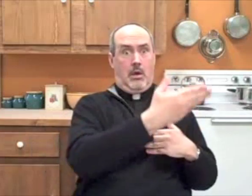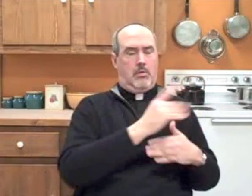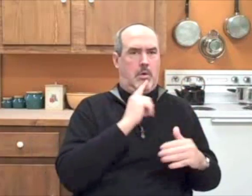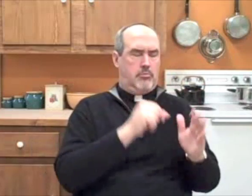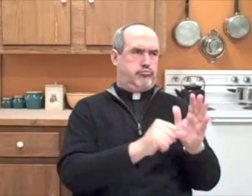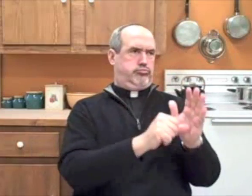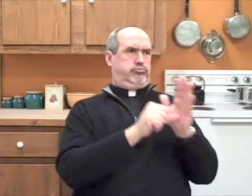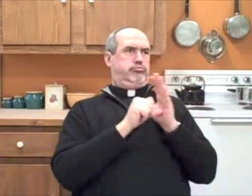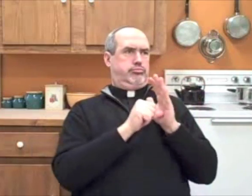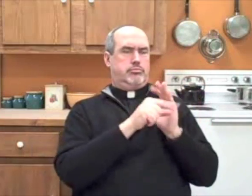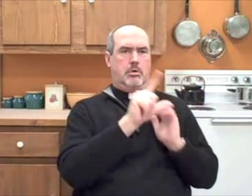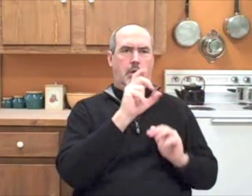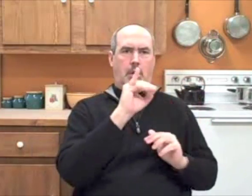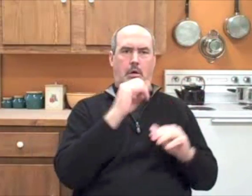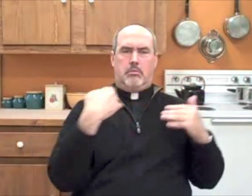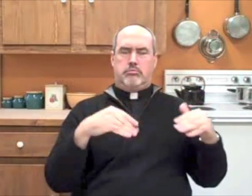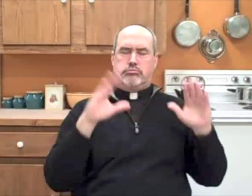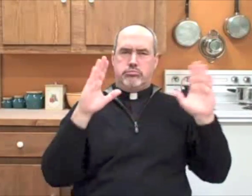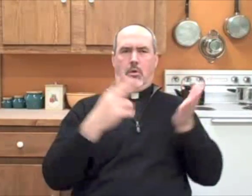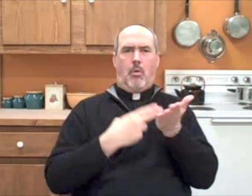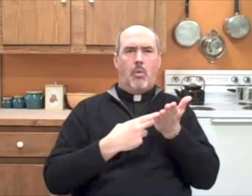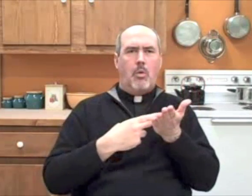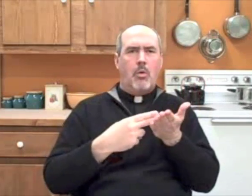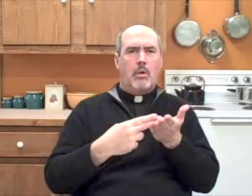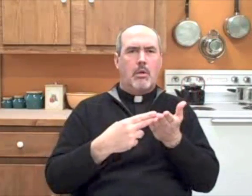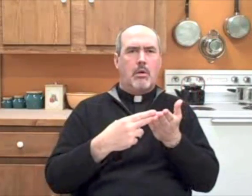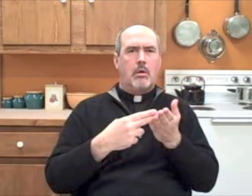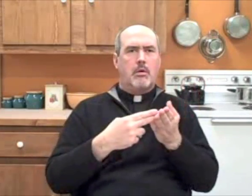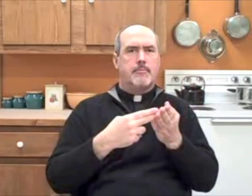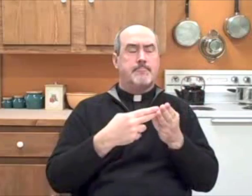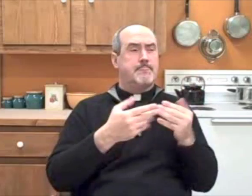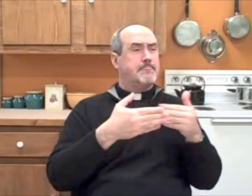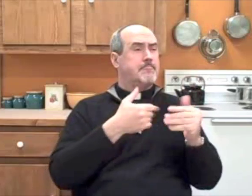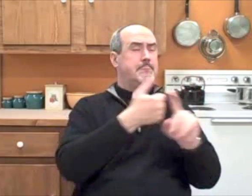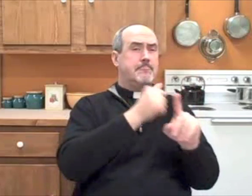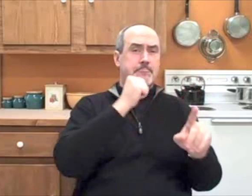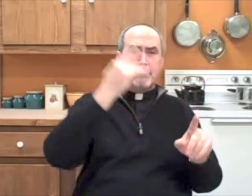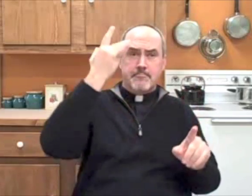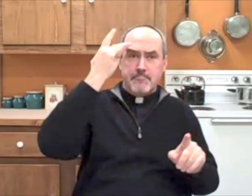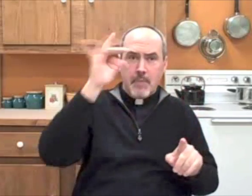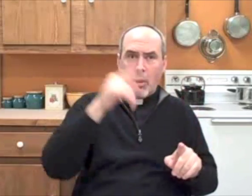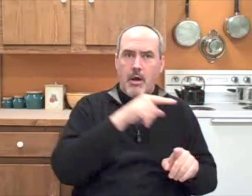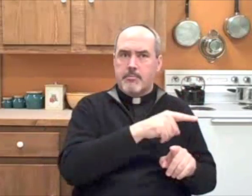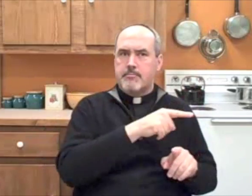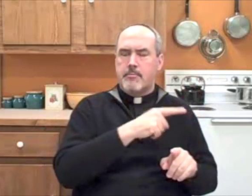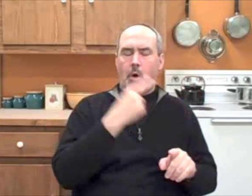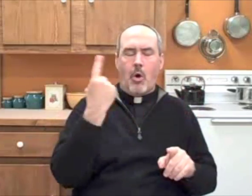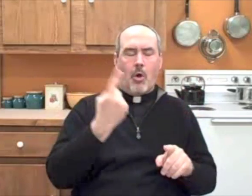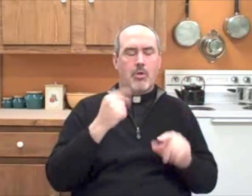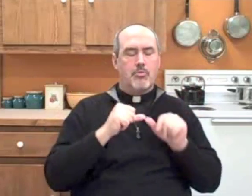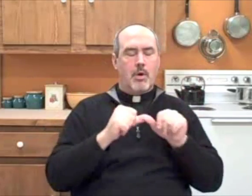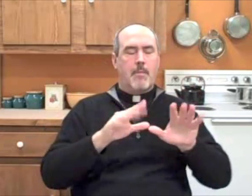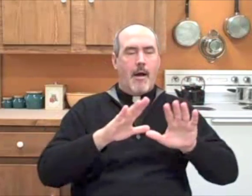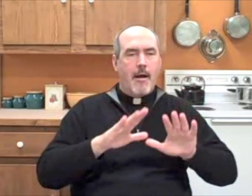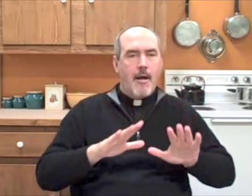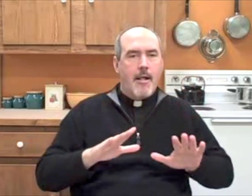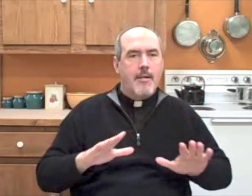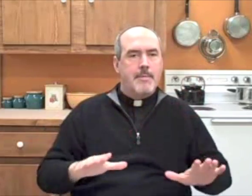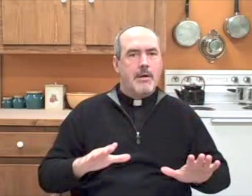fine. The nuns there were very impressed with her and how holy she became. She was